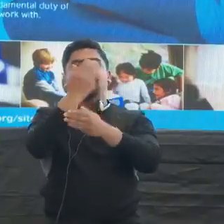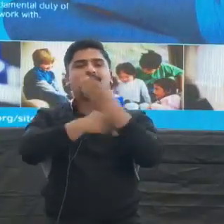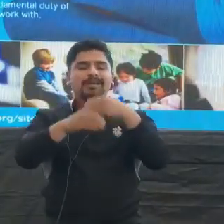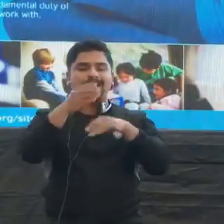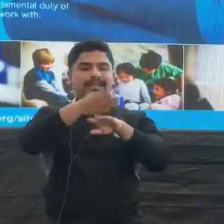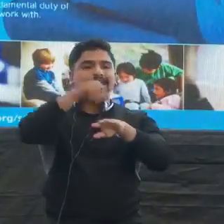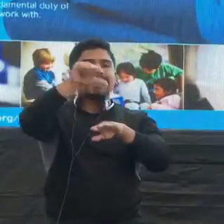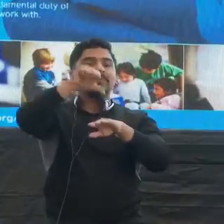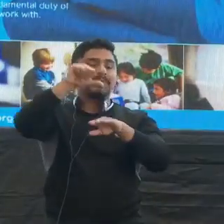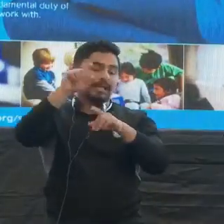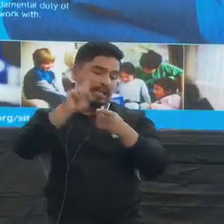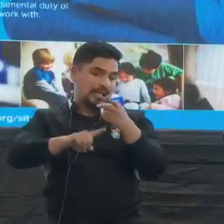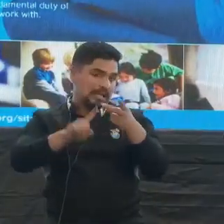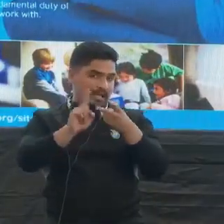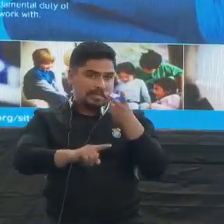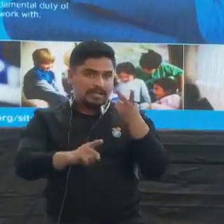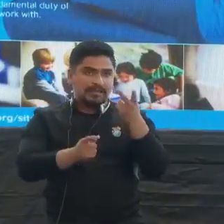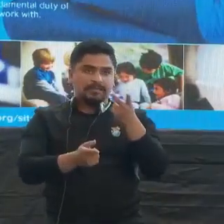hemophilia,